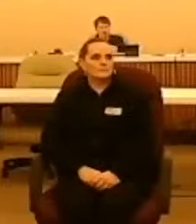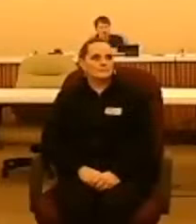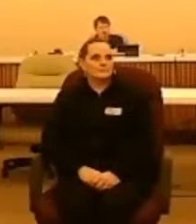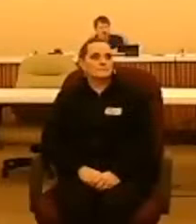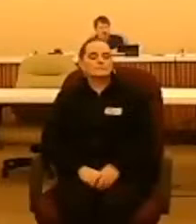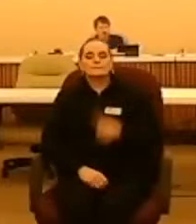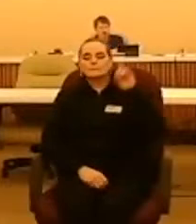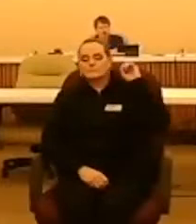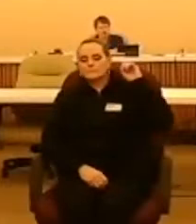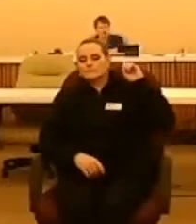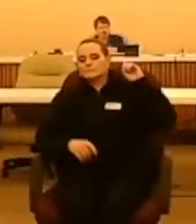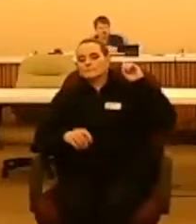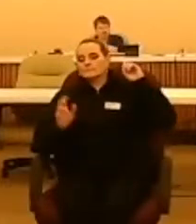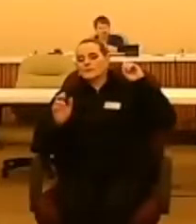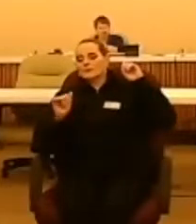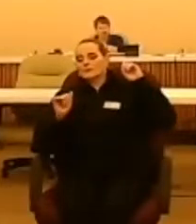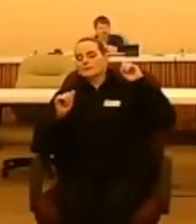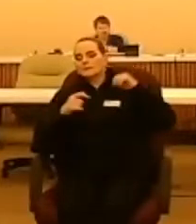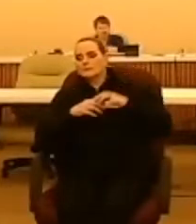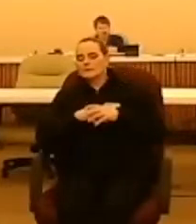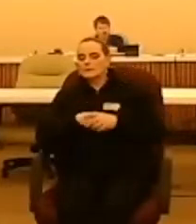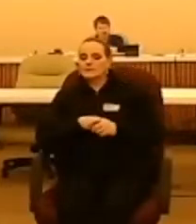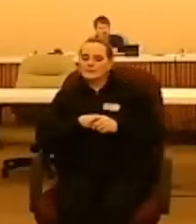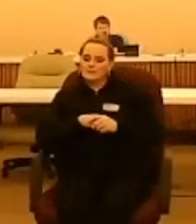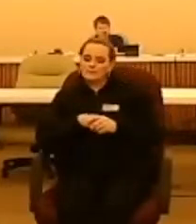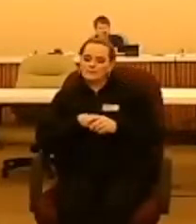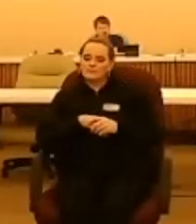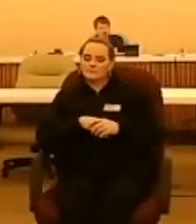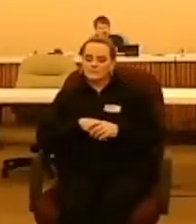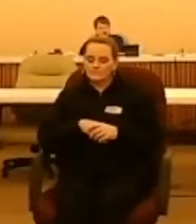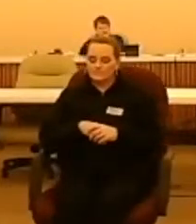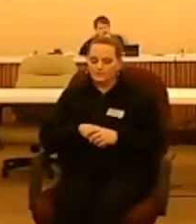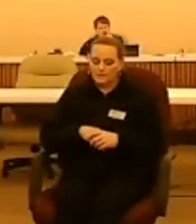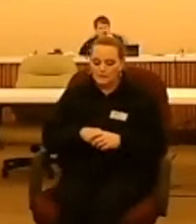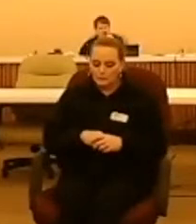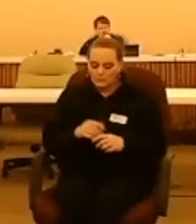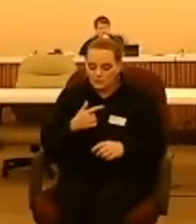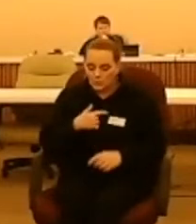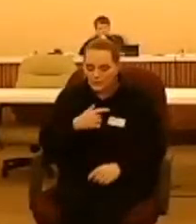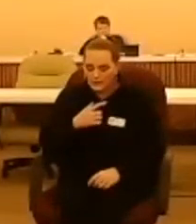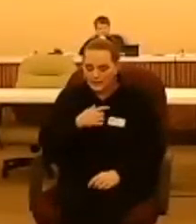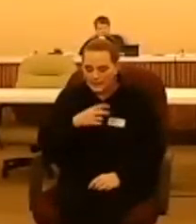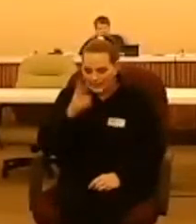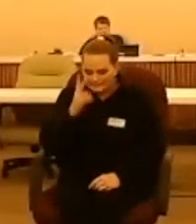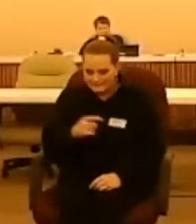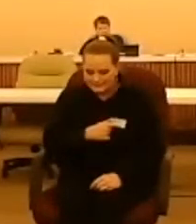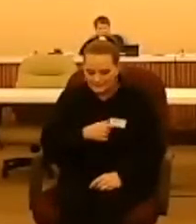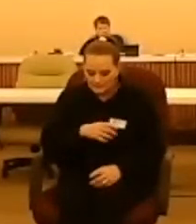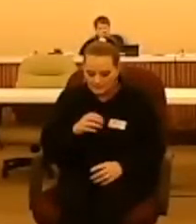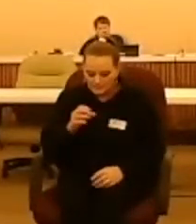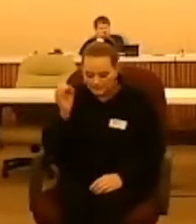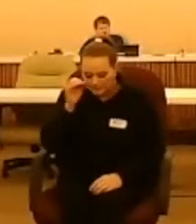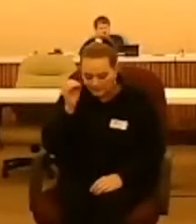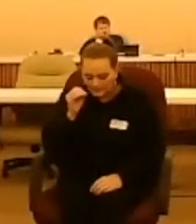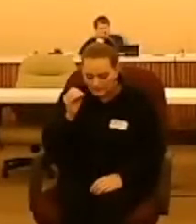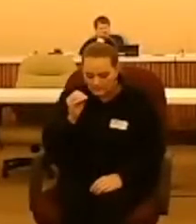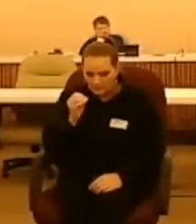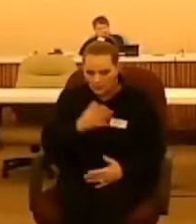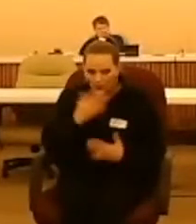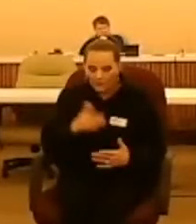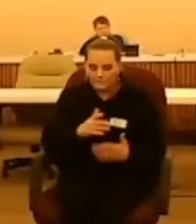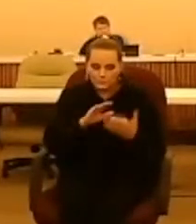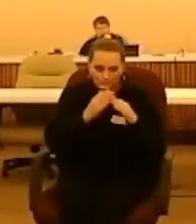So like I said, I sort of see the opinion offered to the town board, especially, you know, from